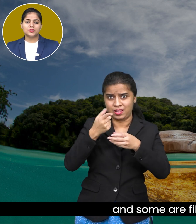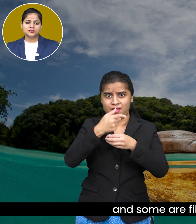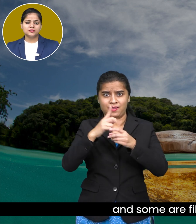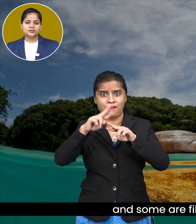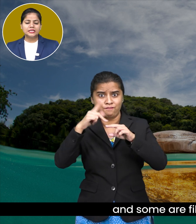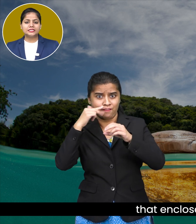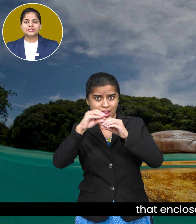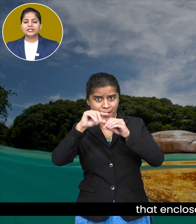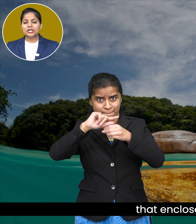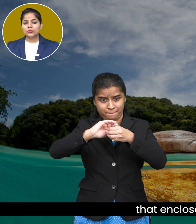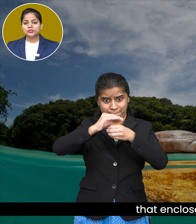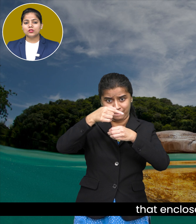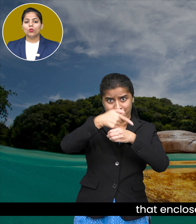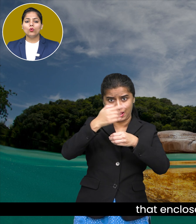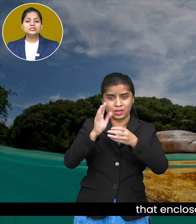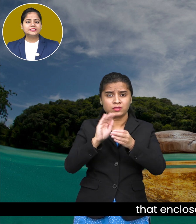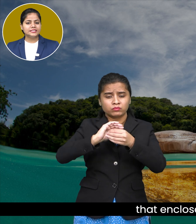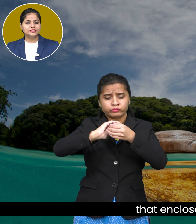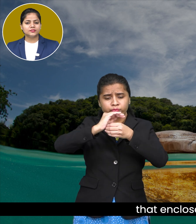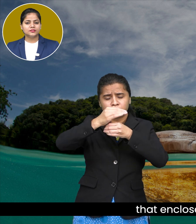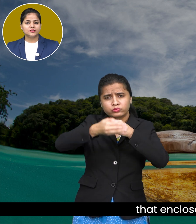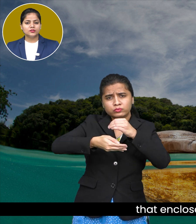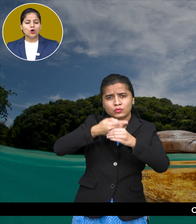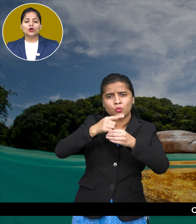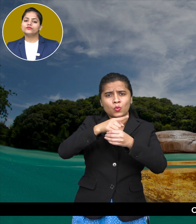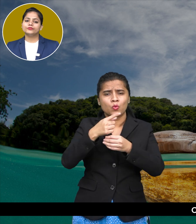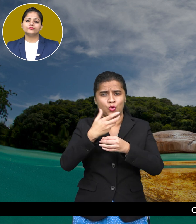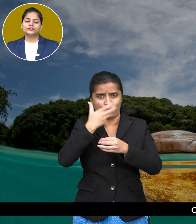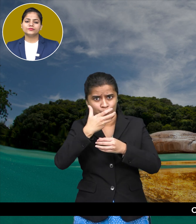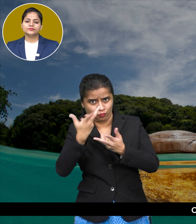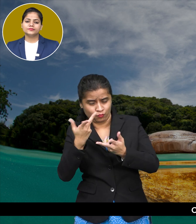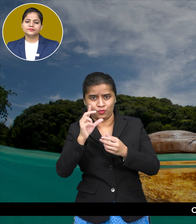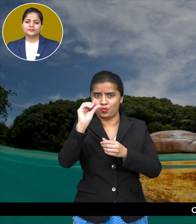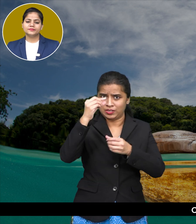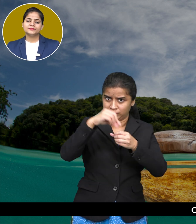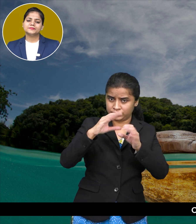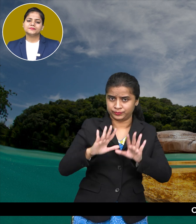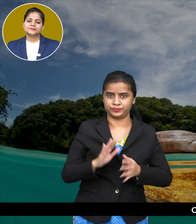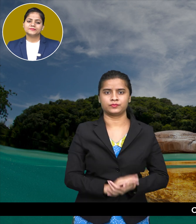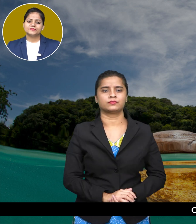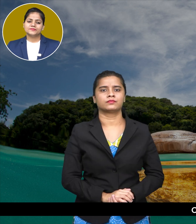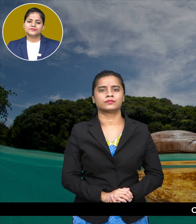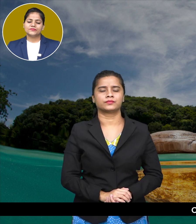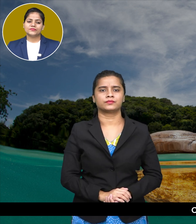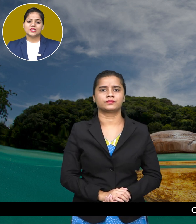air spaces that enclose the whole seed or fruit.